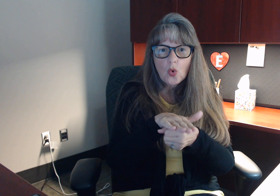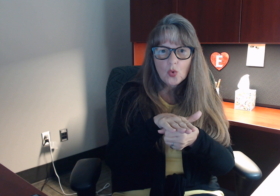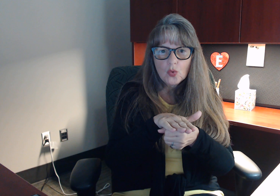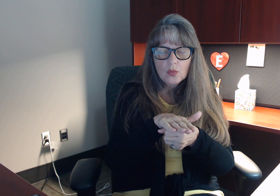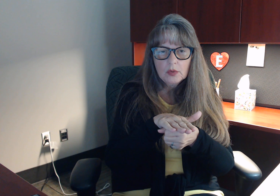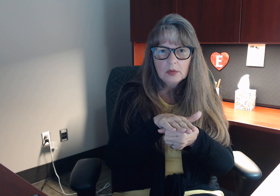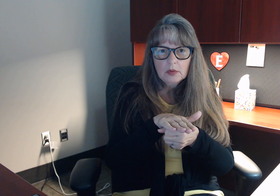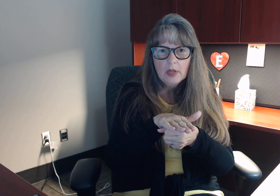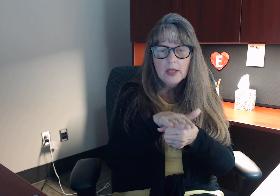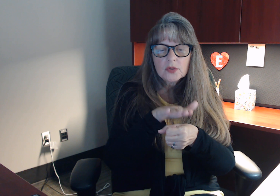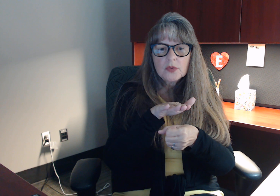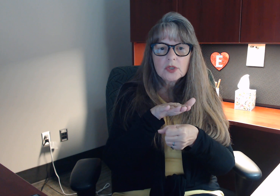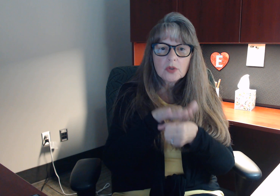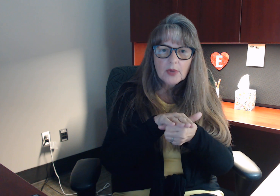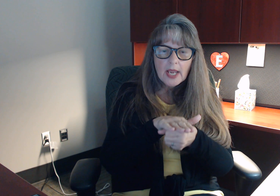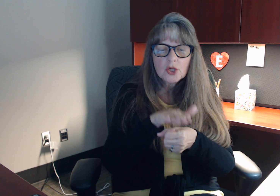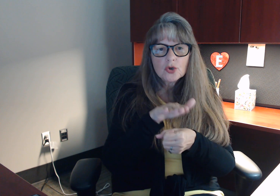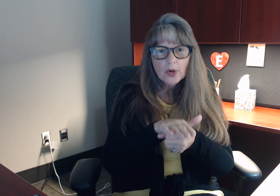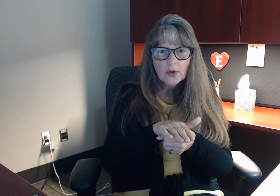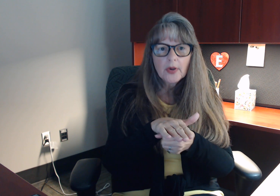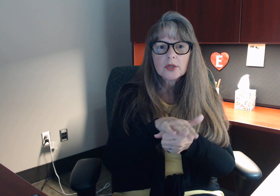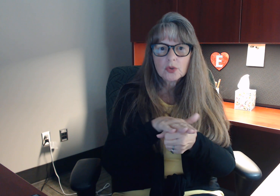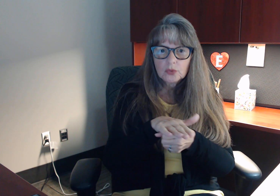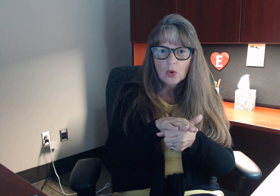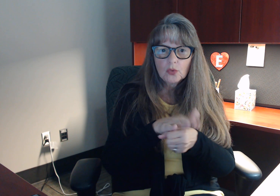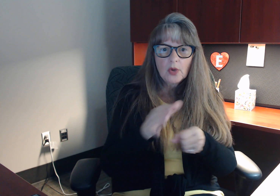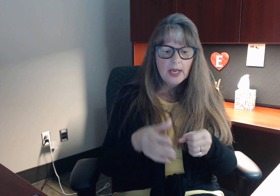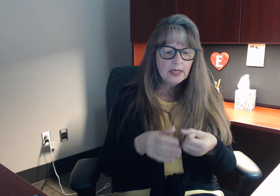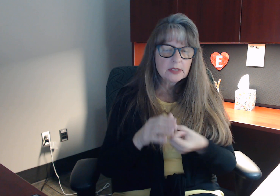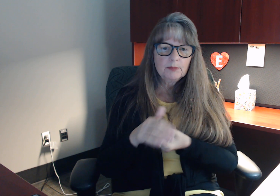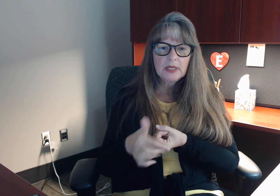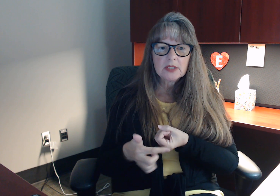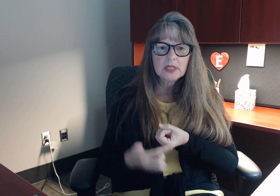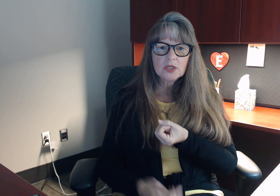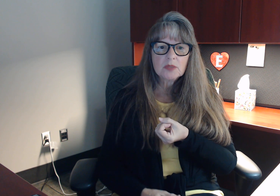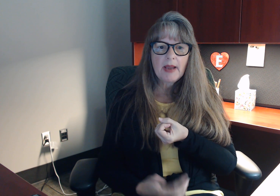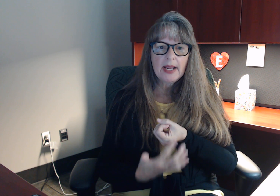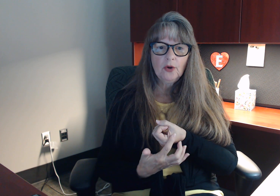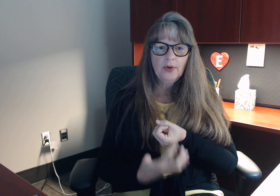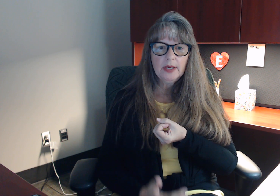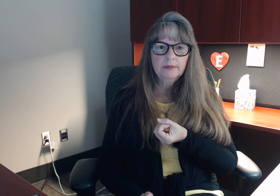local. So this is location or area, so local. Because this is my area,